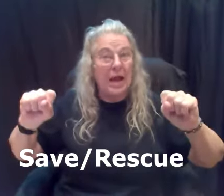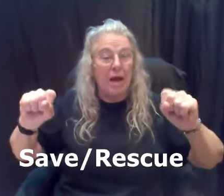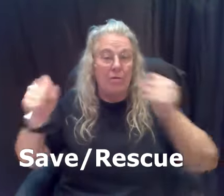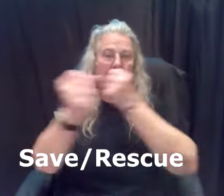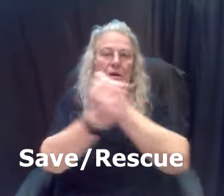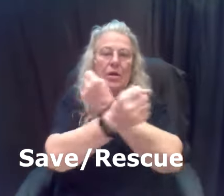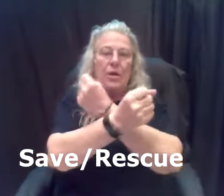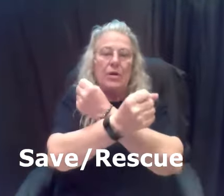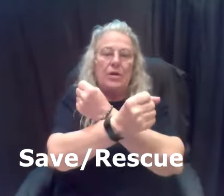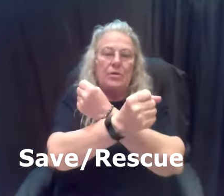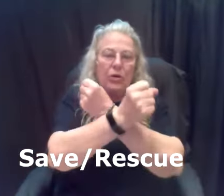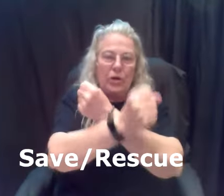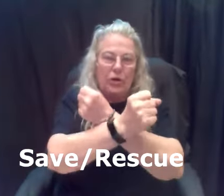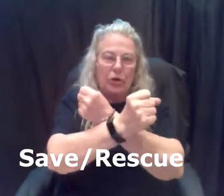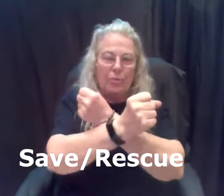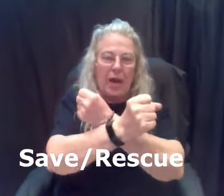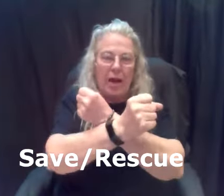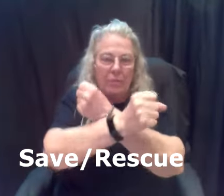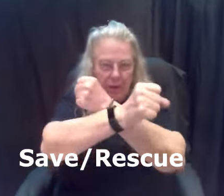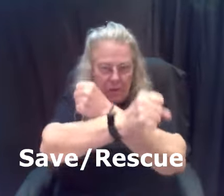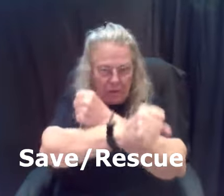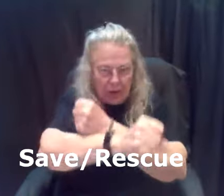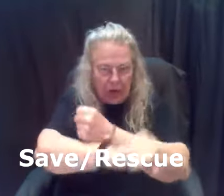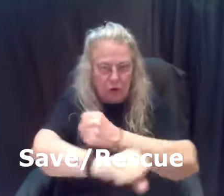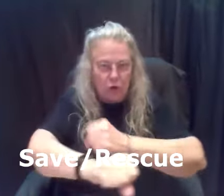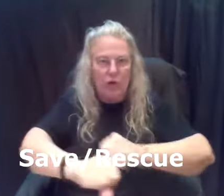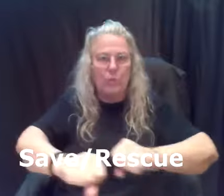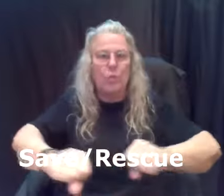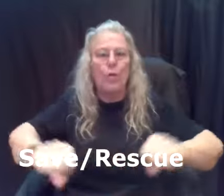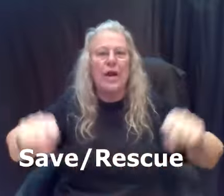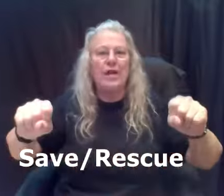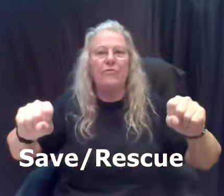out. You're bound and you're going to break it free.